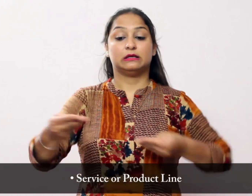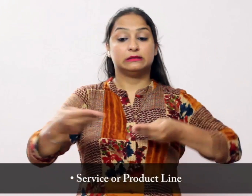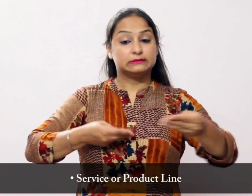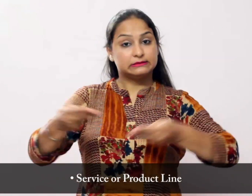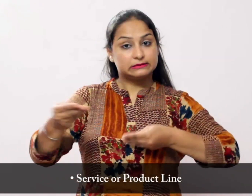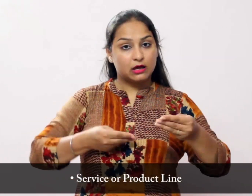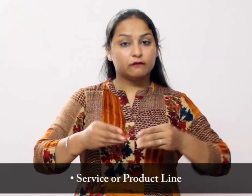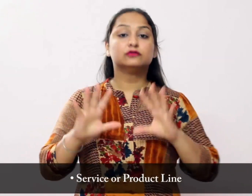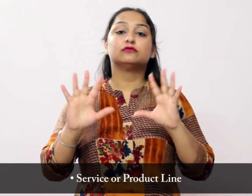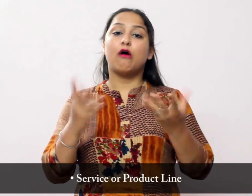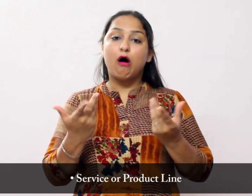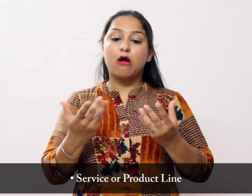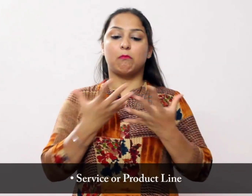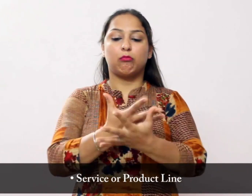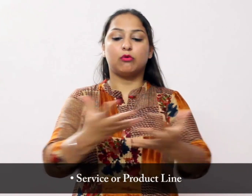Service or product line.